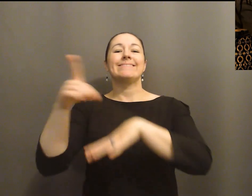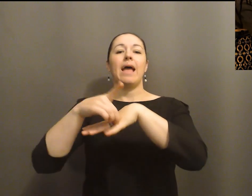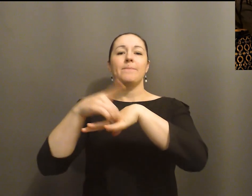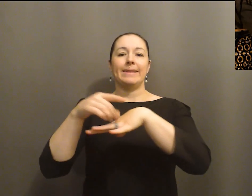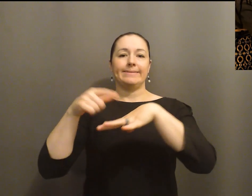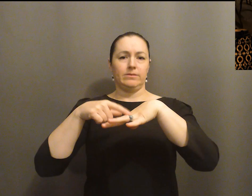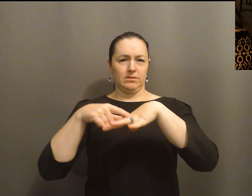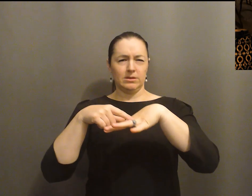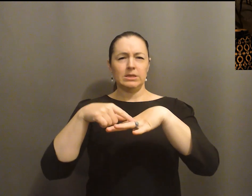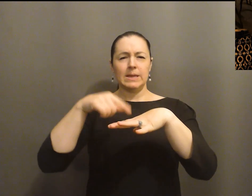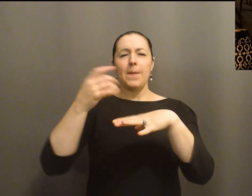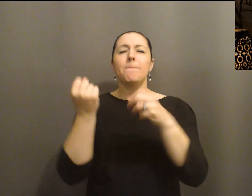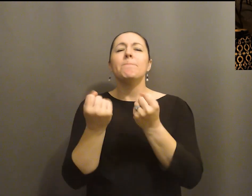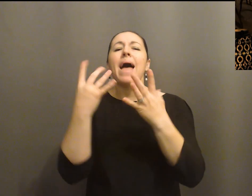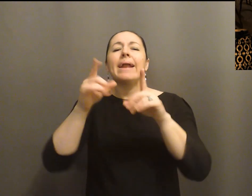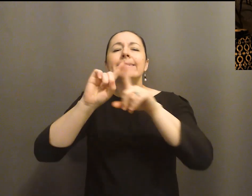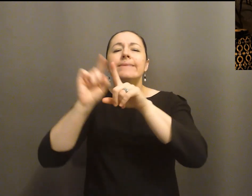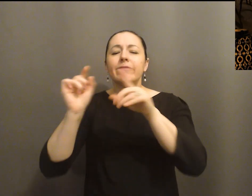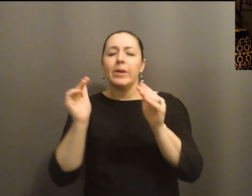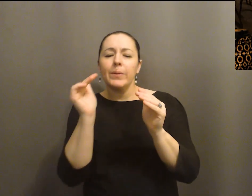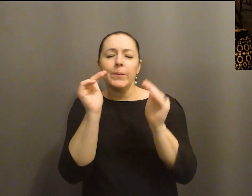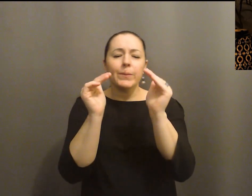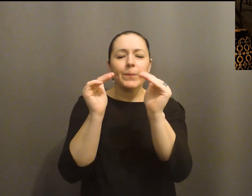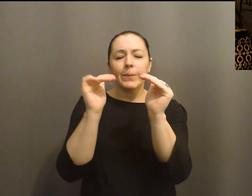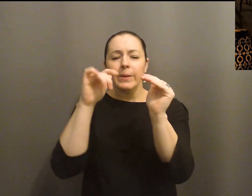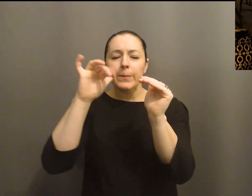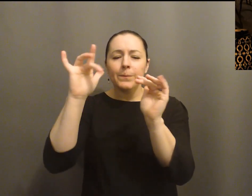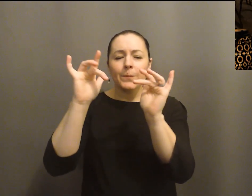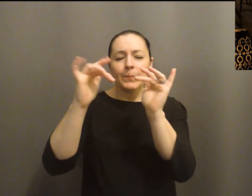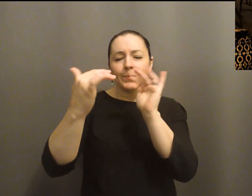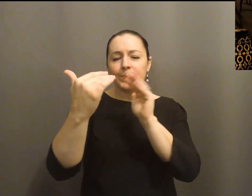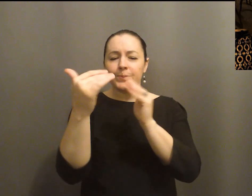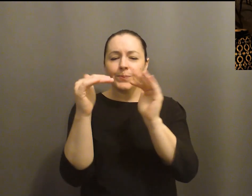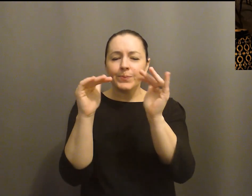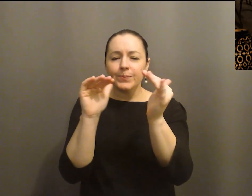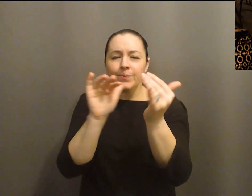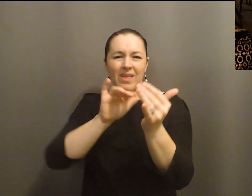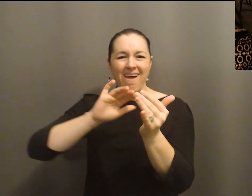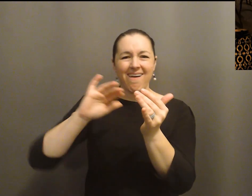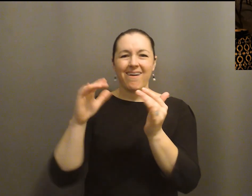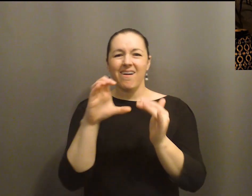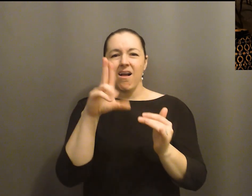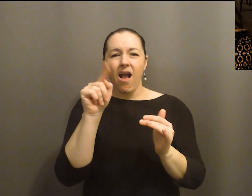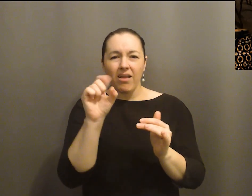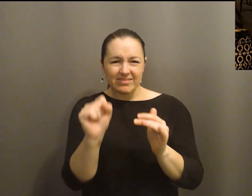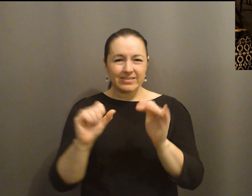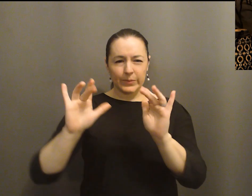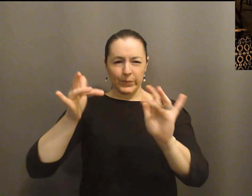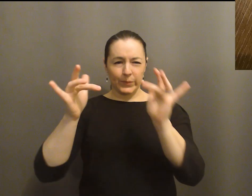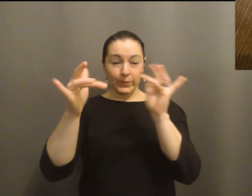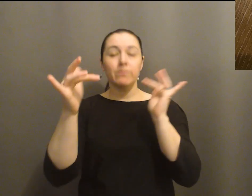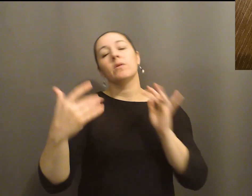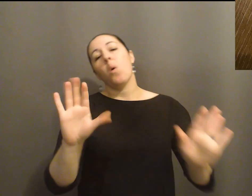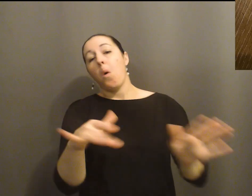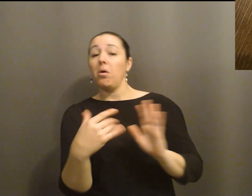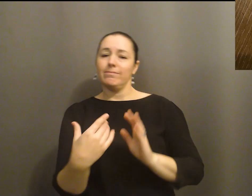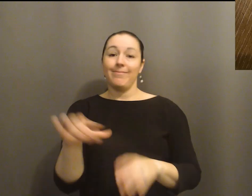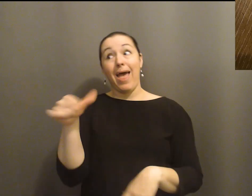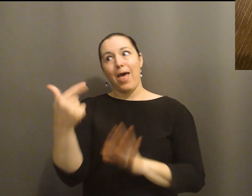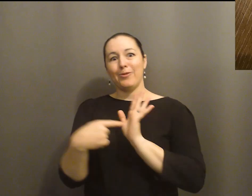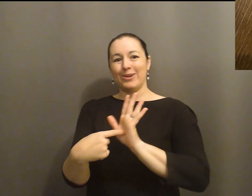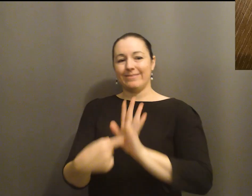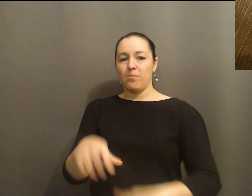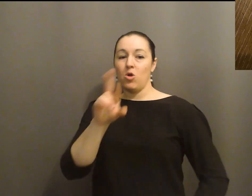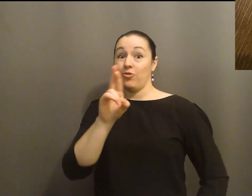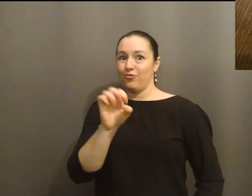has many facets But you wouldn't see Each facet of a diamond As a separate diamond Alright if you struggle With that A Reese's peanut butter cup